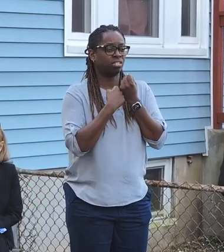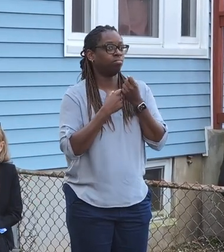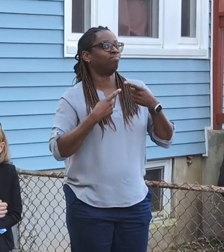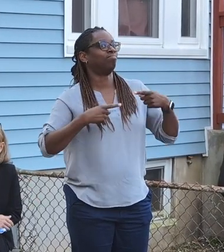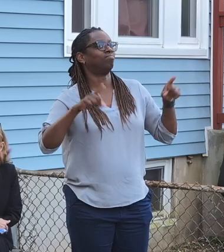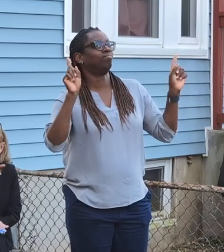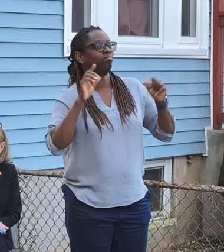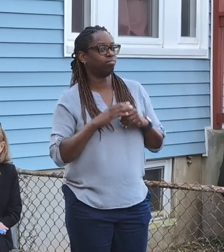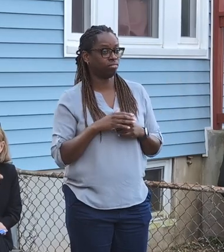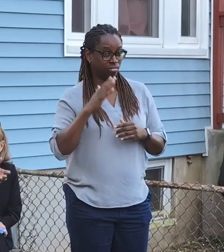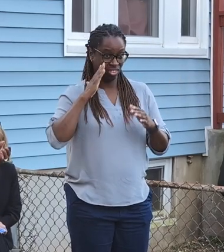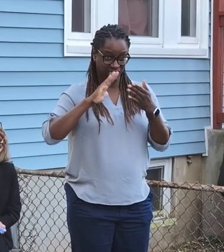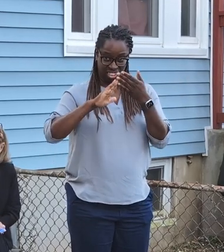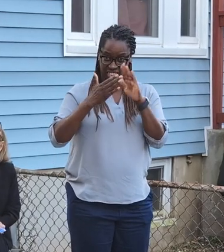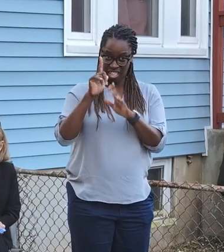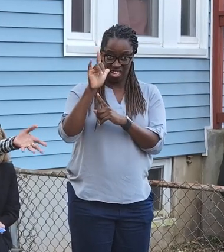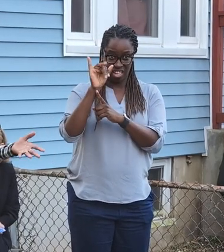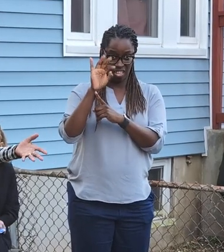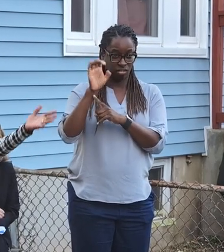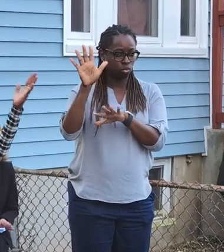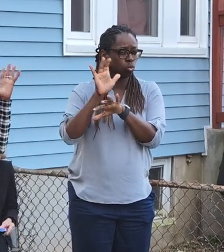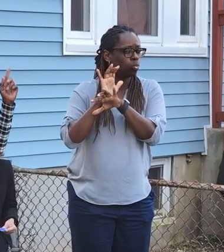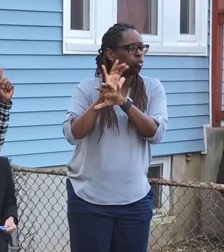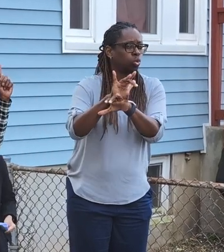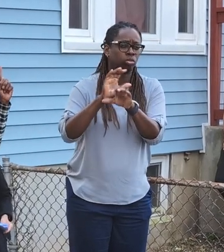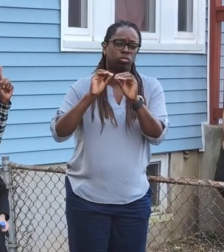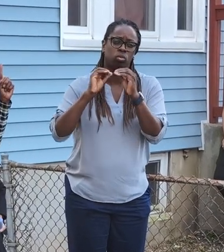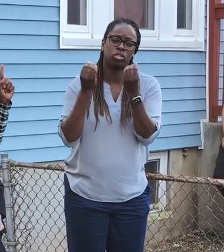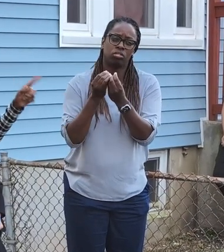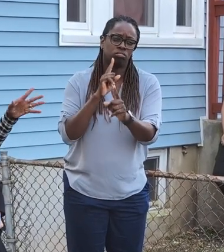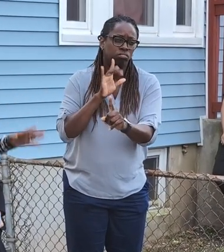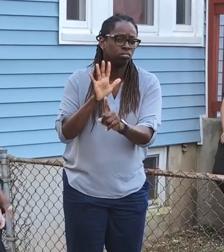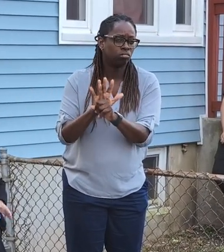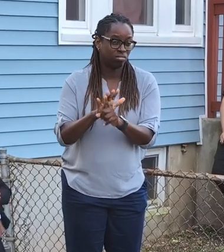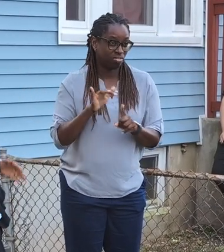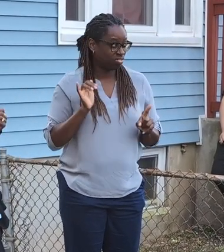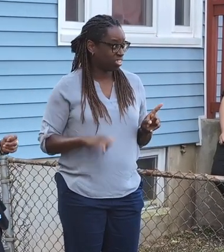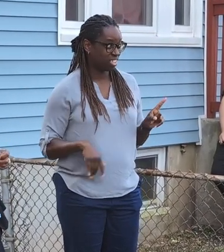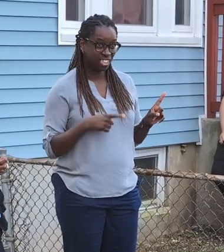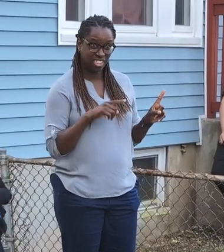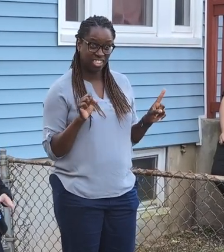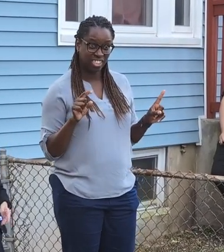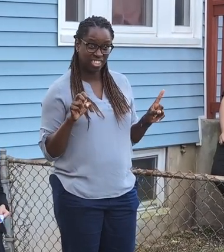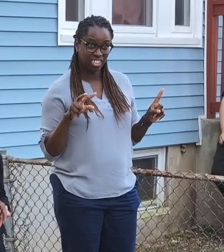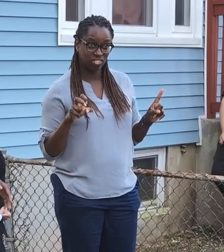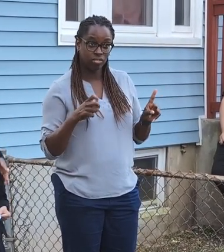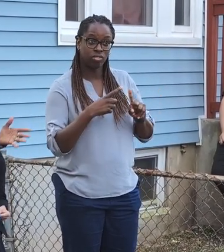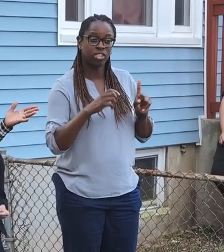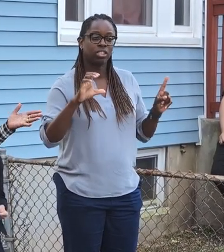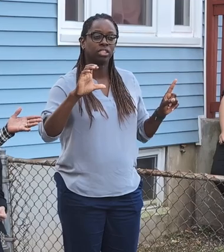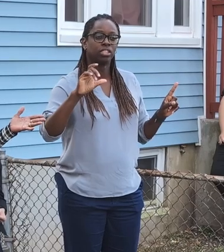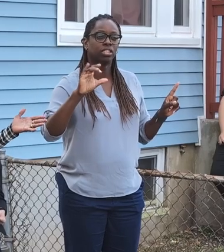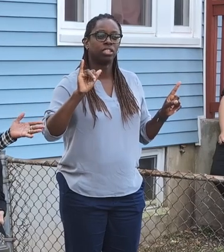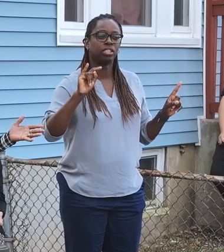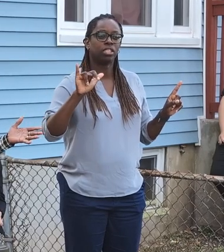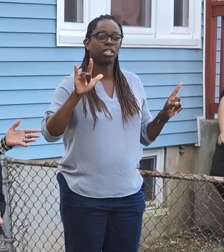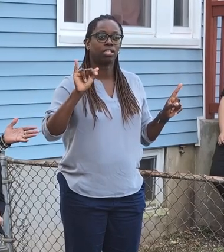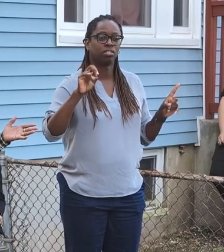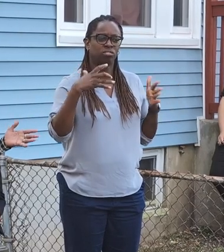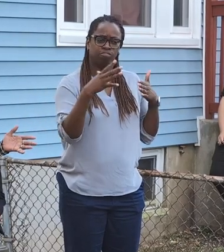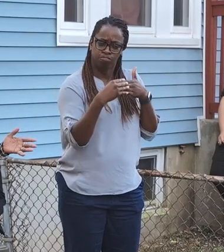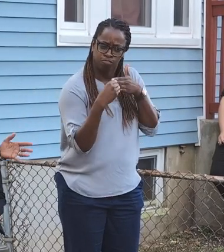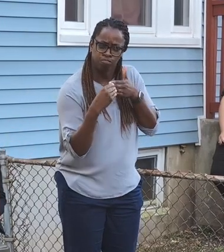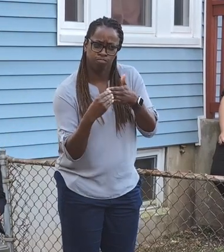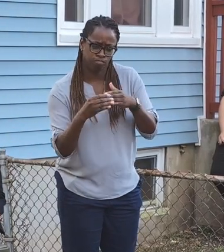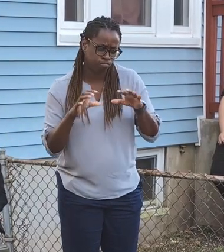organization who's helped us. And Steve, he is City Light, who brought this forward, all of the organizers,